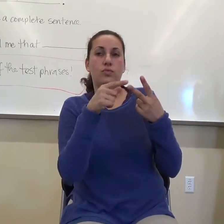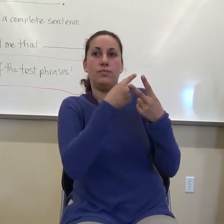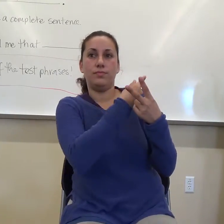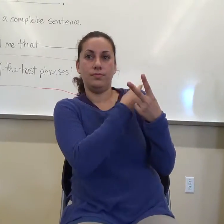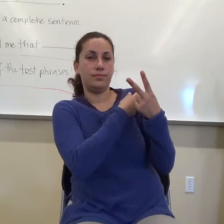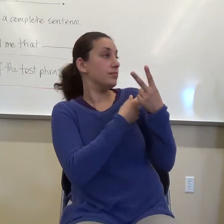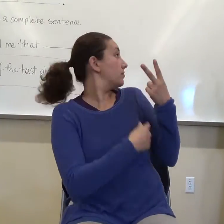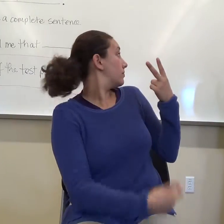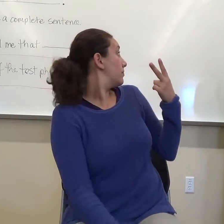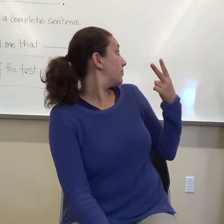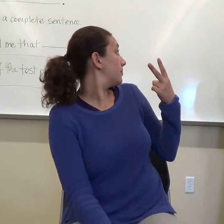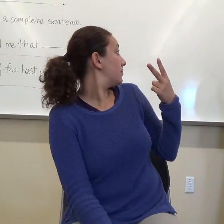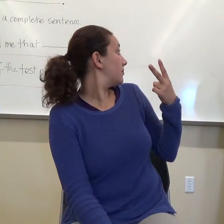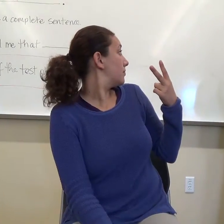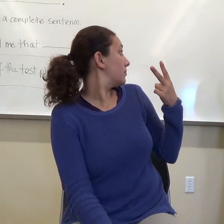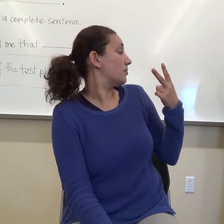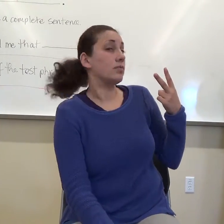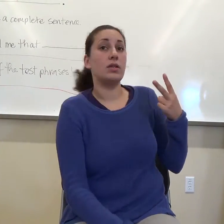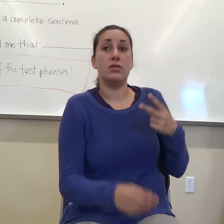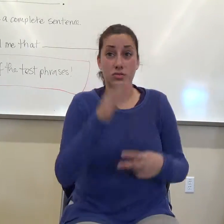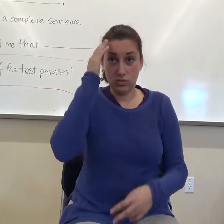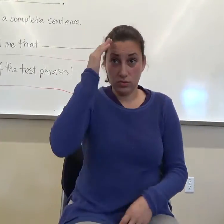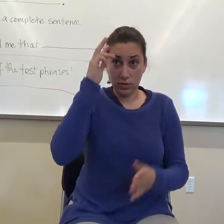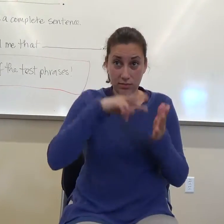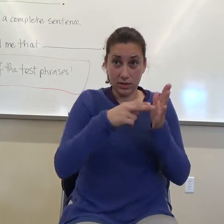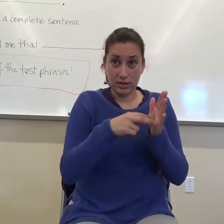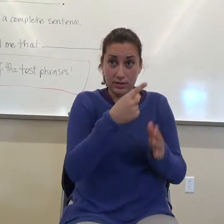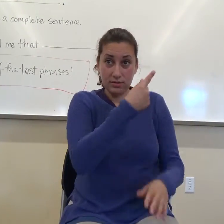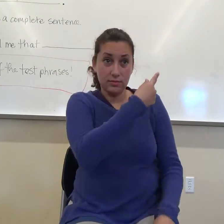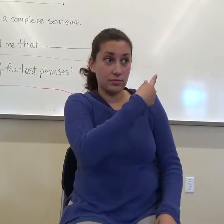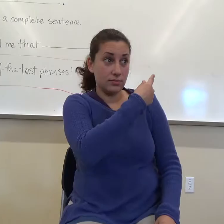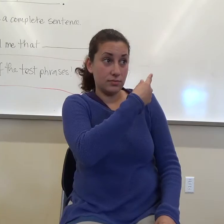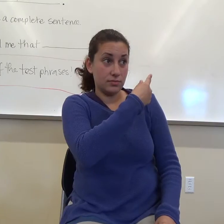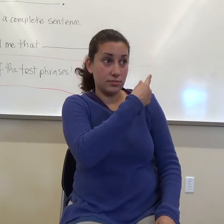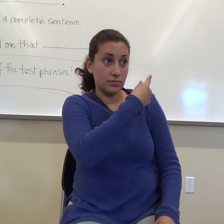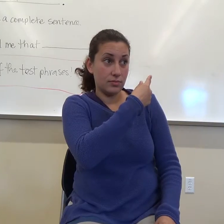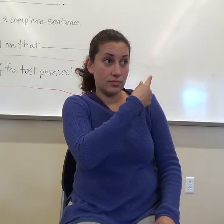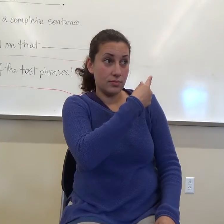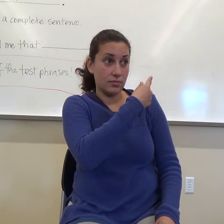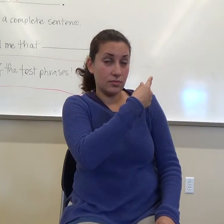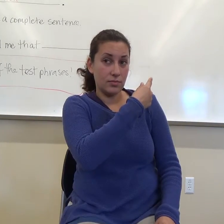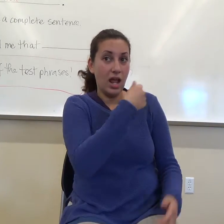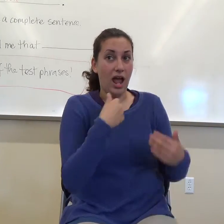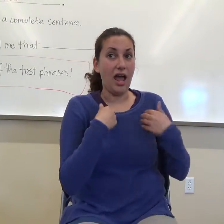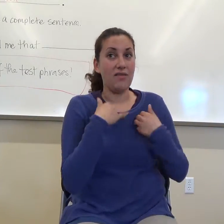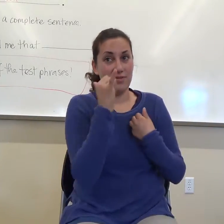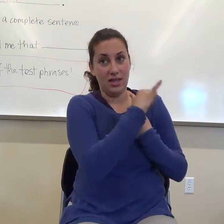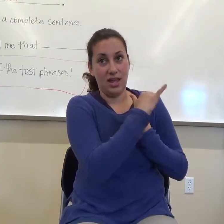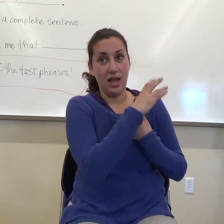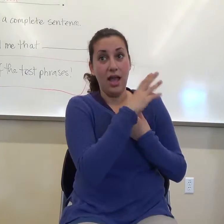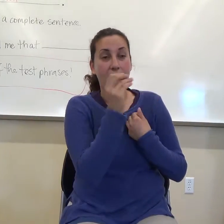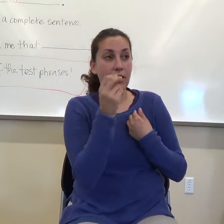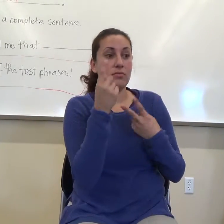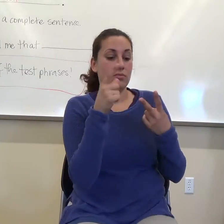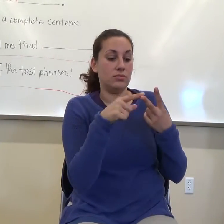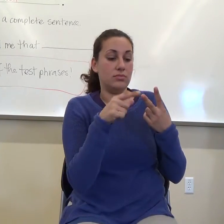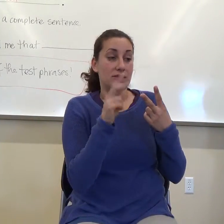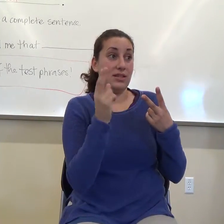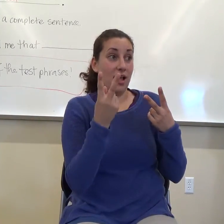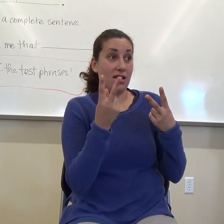I have this. Anybody know what this is? Yes. I I have that, and I have, which is the